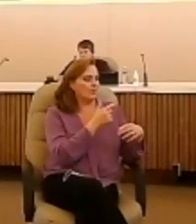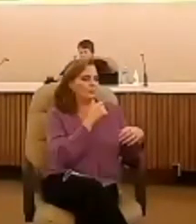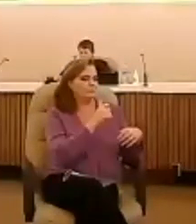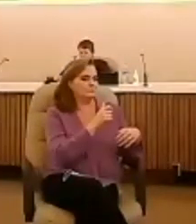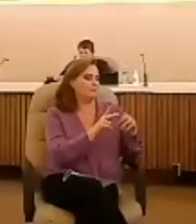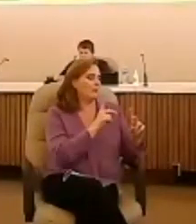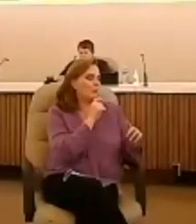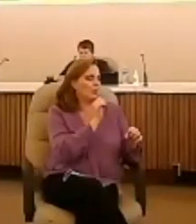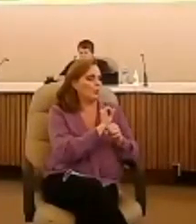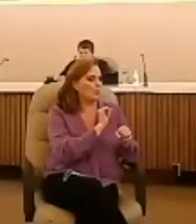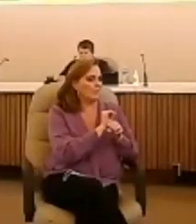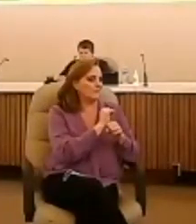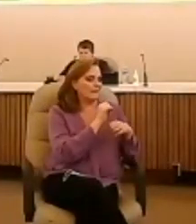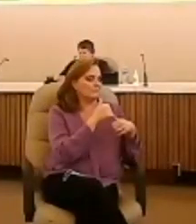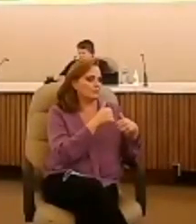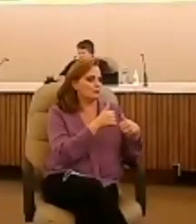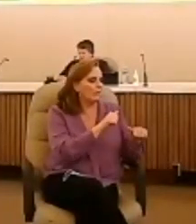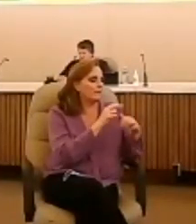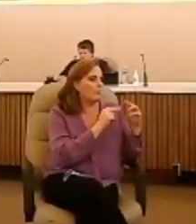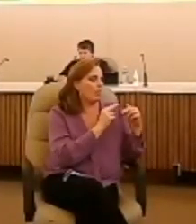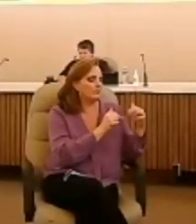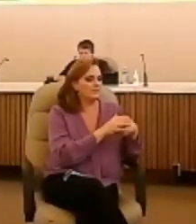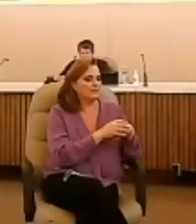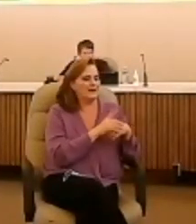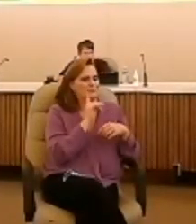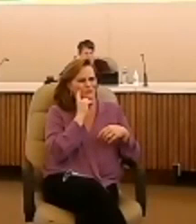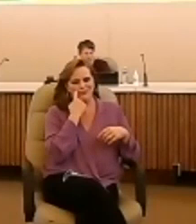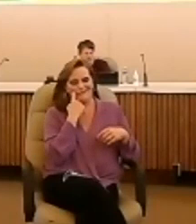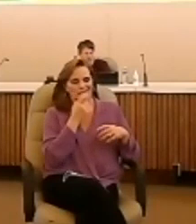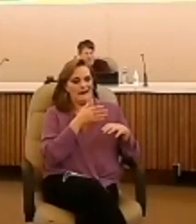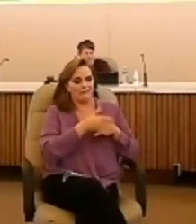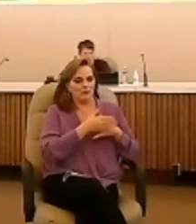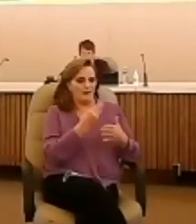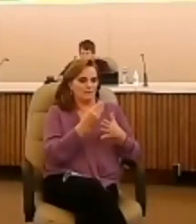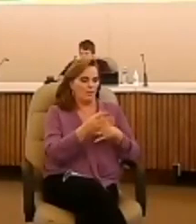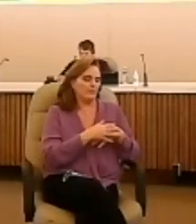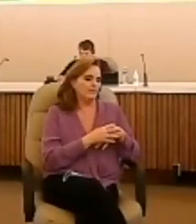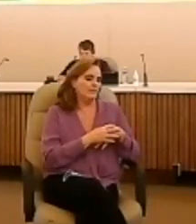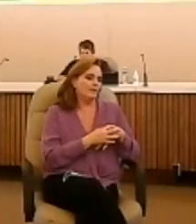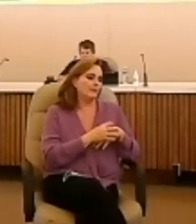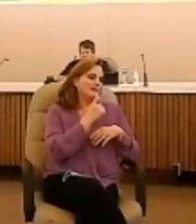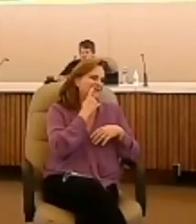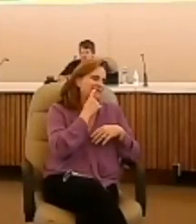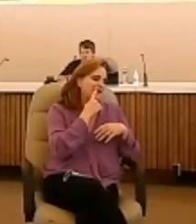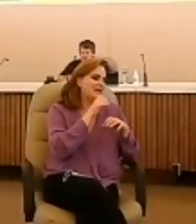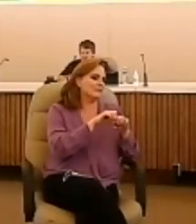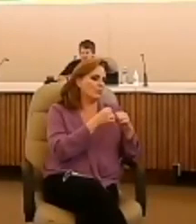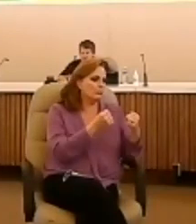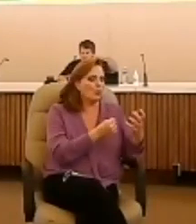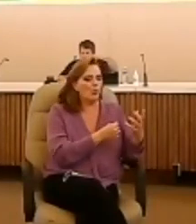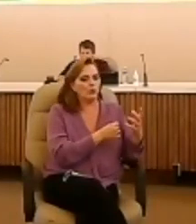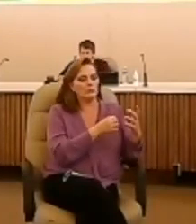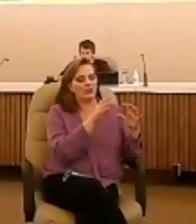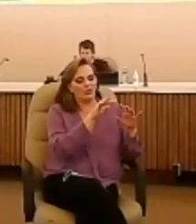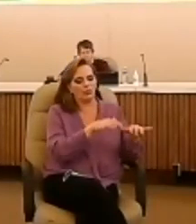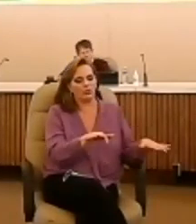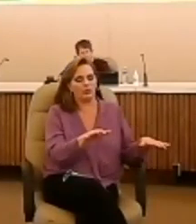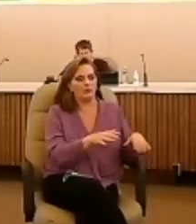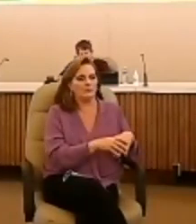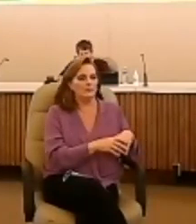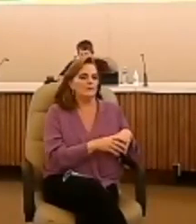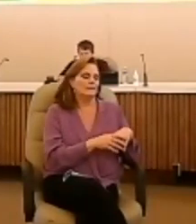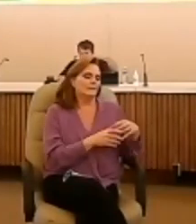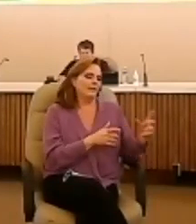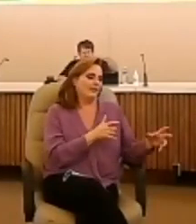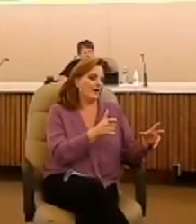just after you guys had acquired it, you know, where there was some broken glass. There were plants growing inside the hallways, not in